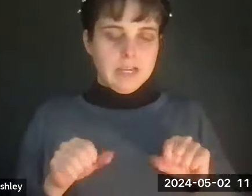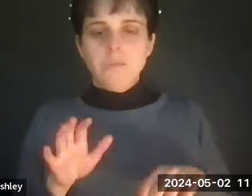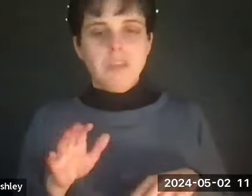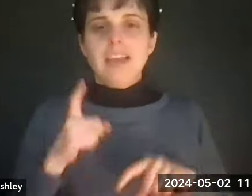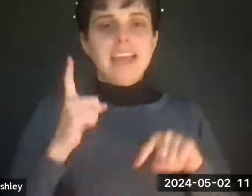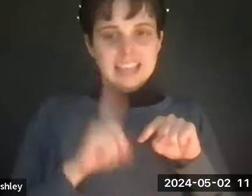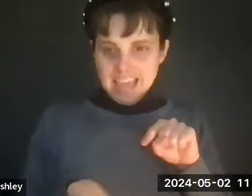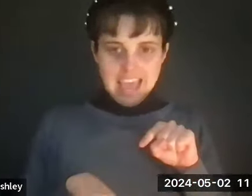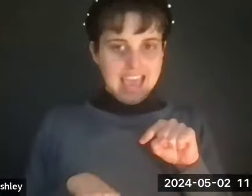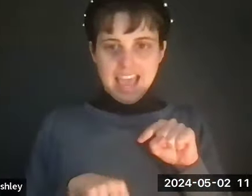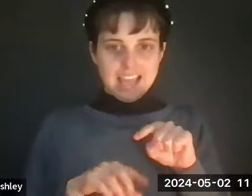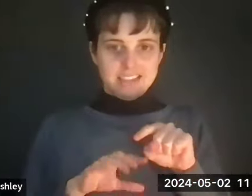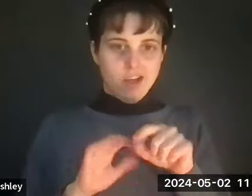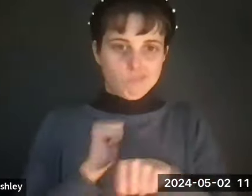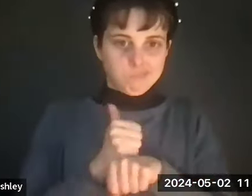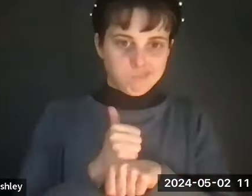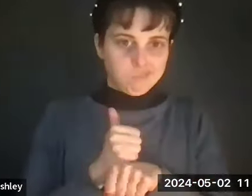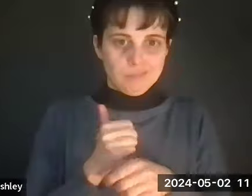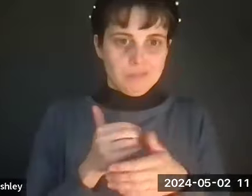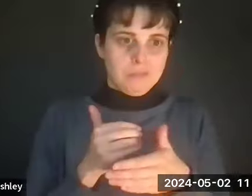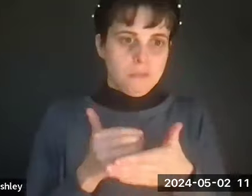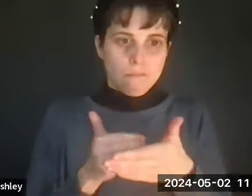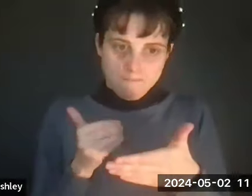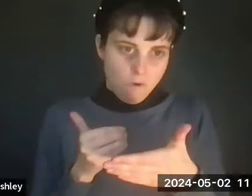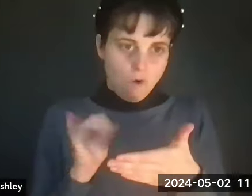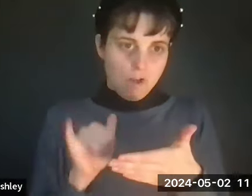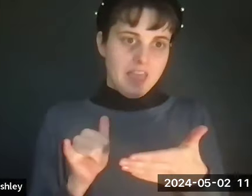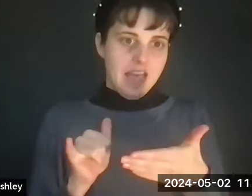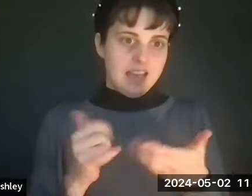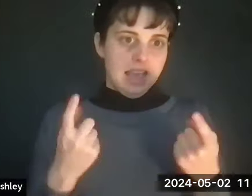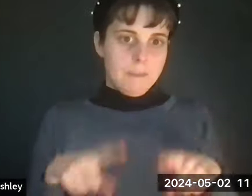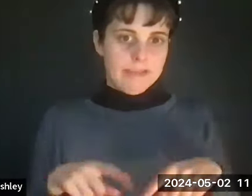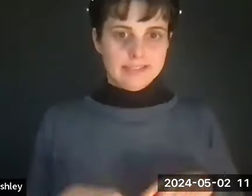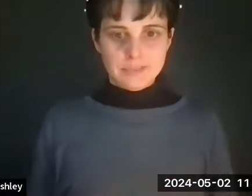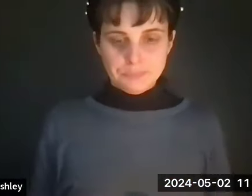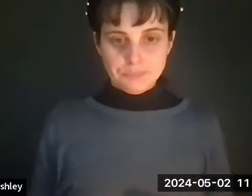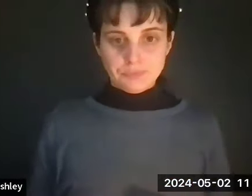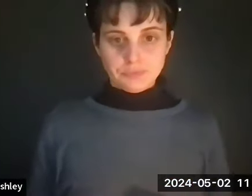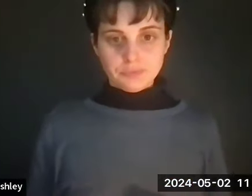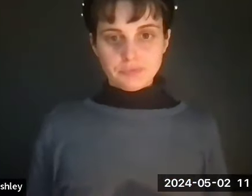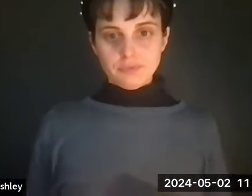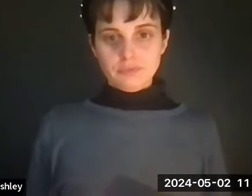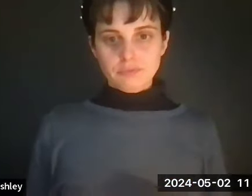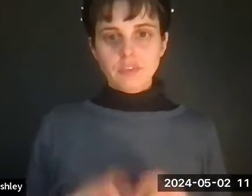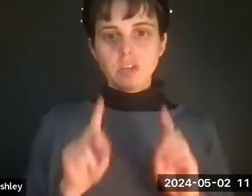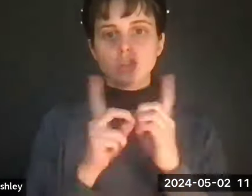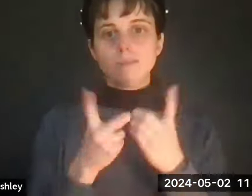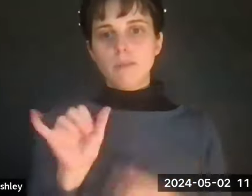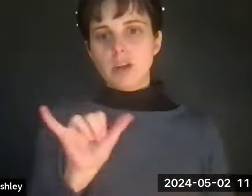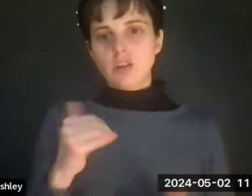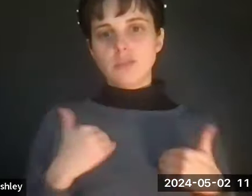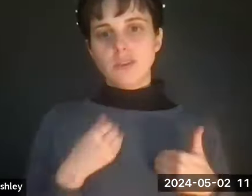The department also made a number of recommendations for rule changes in our 2023 recommendations.